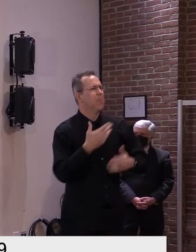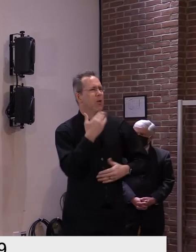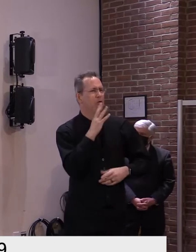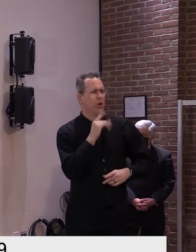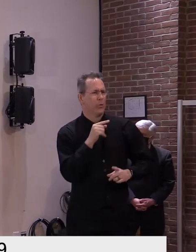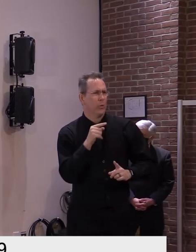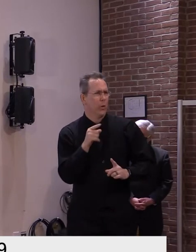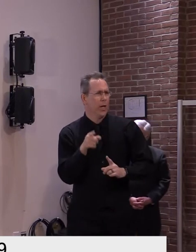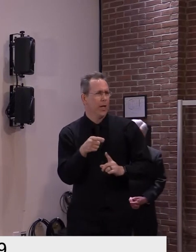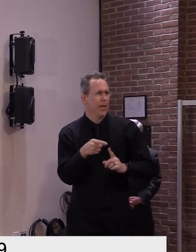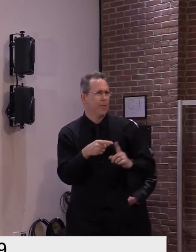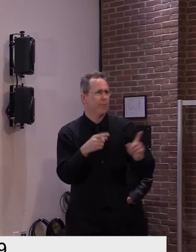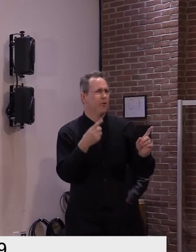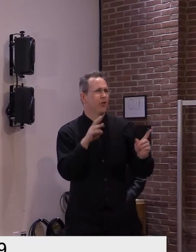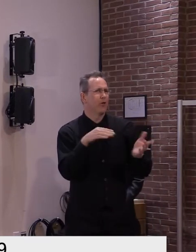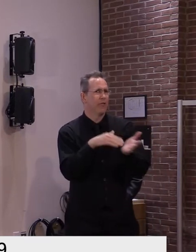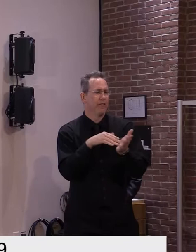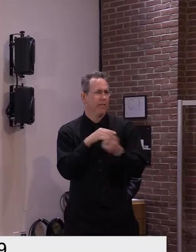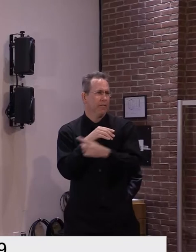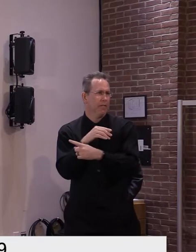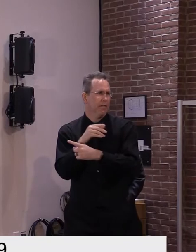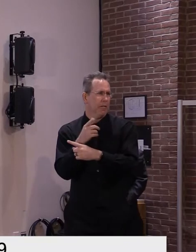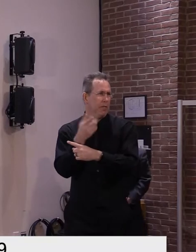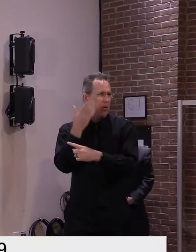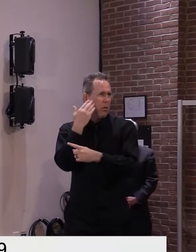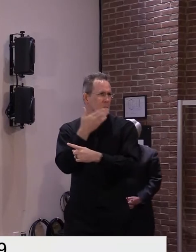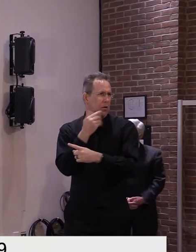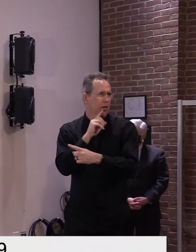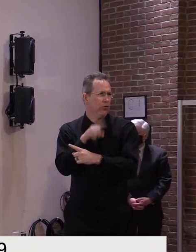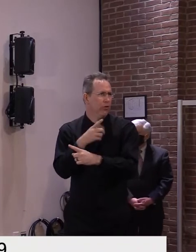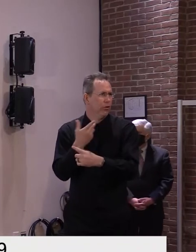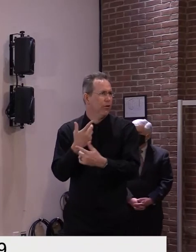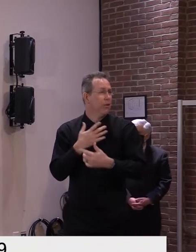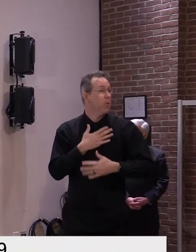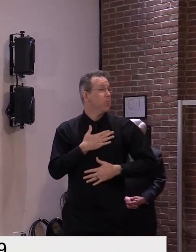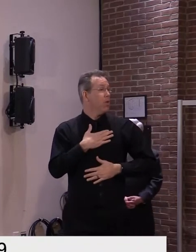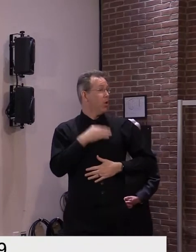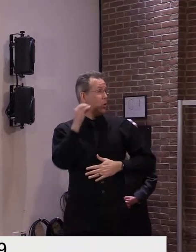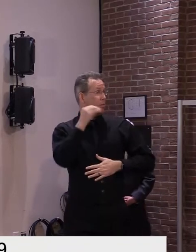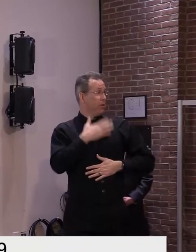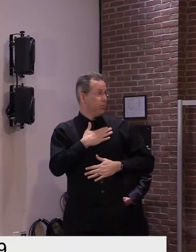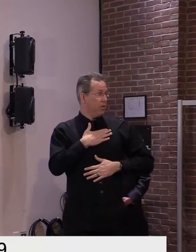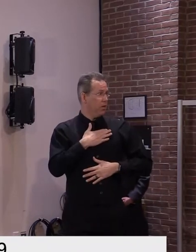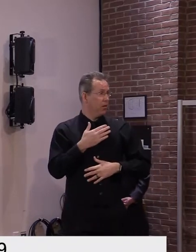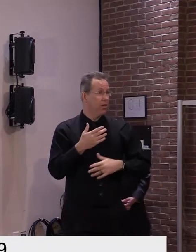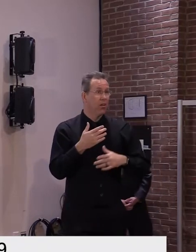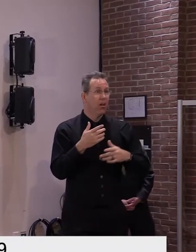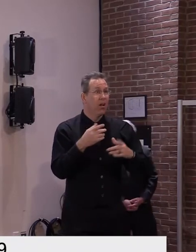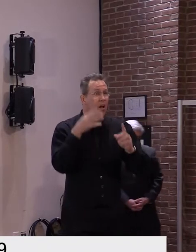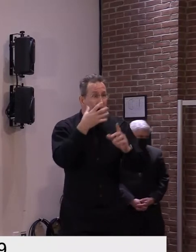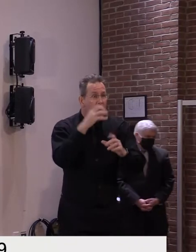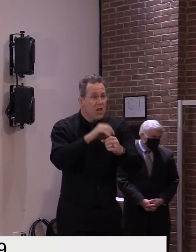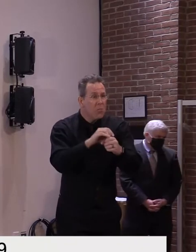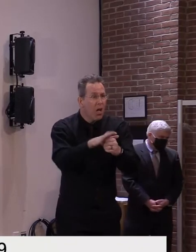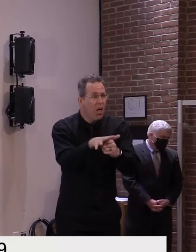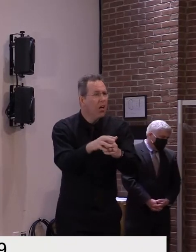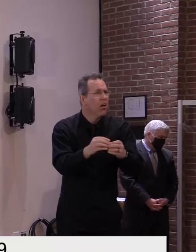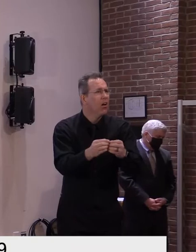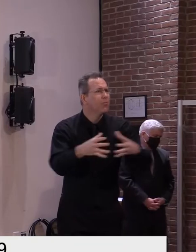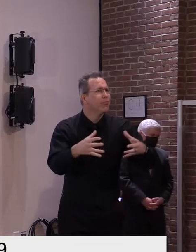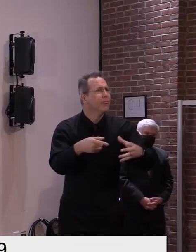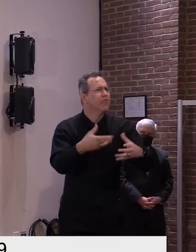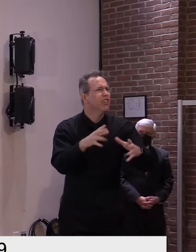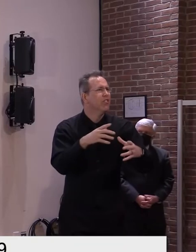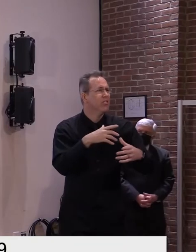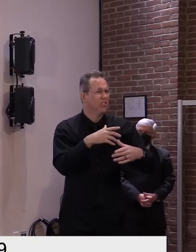that happens. When there's a hot spot, there is already transmission. And so the vaccine is about